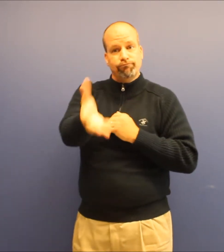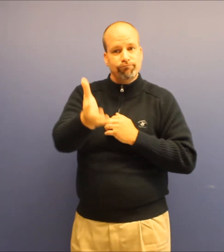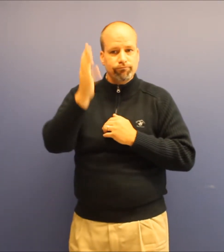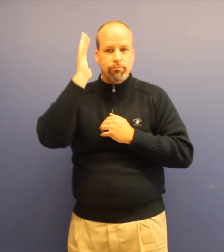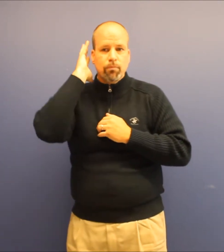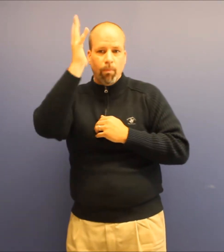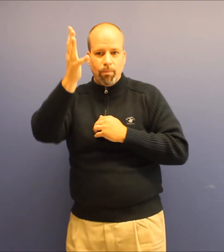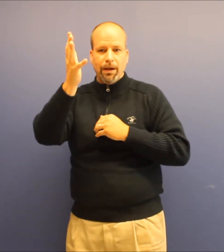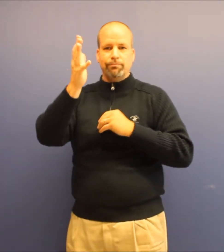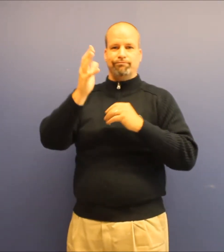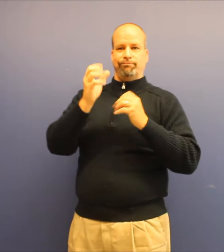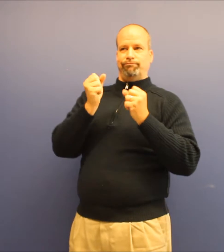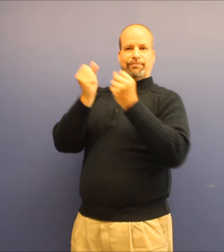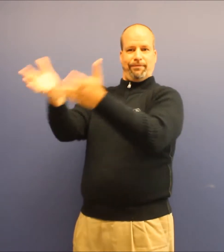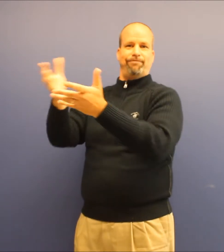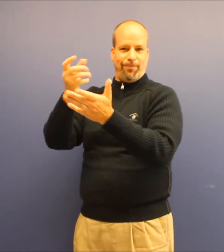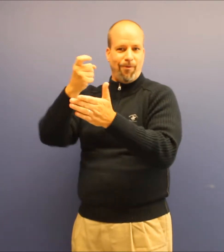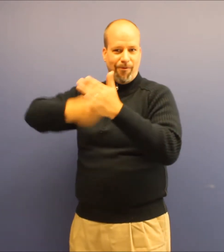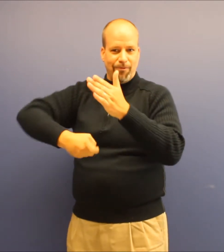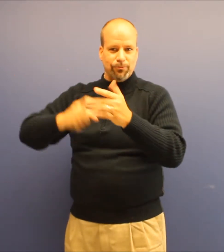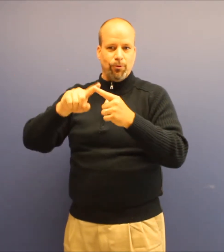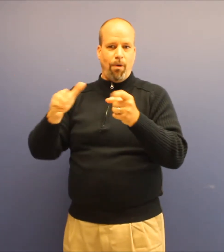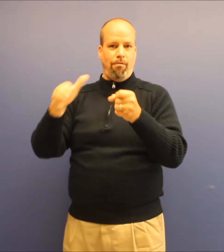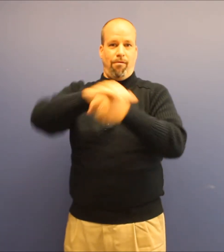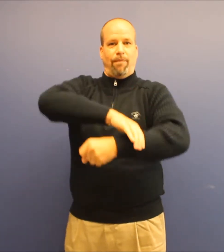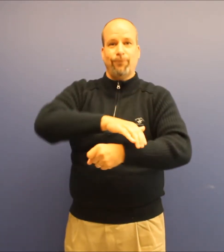would still go up for them, probably by a lot.